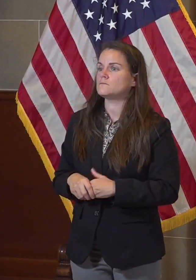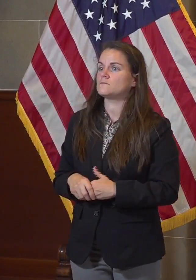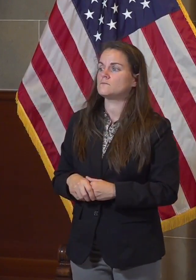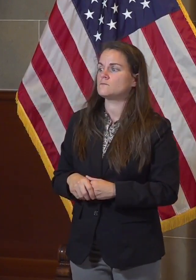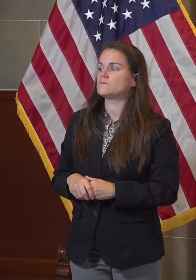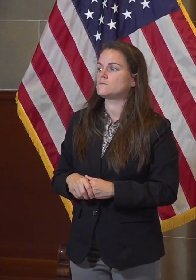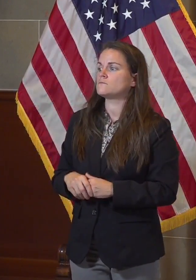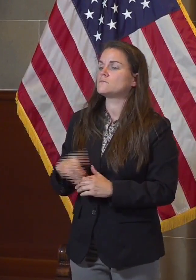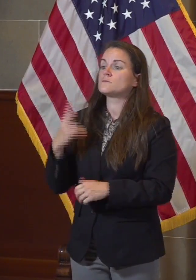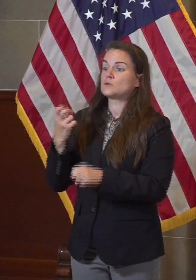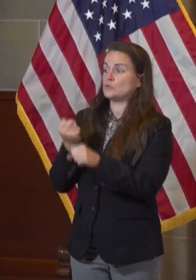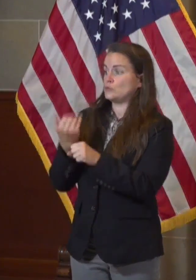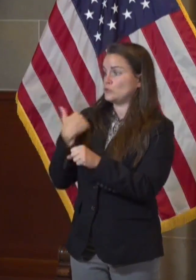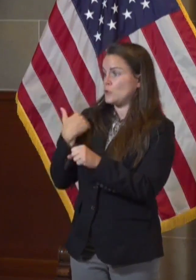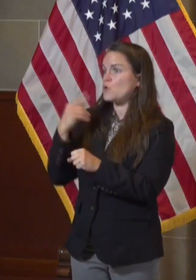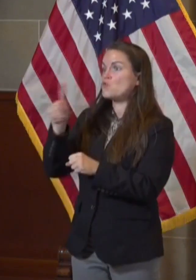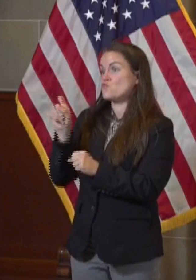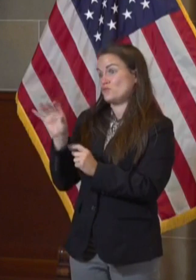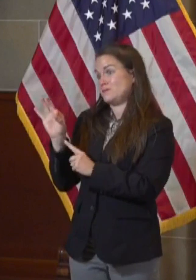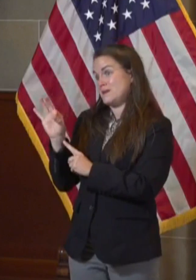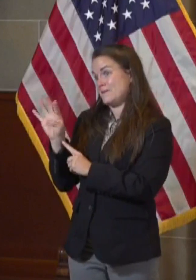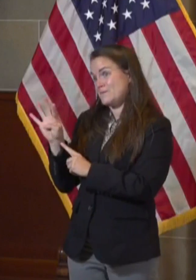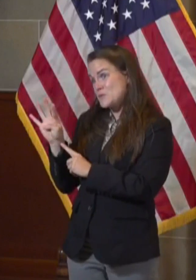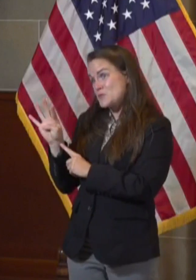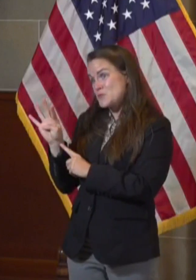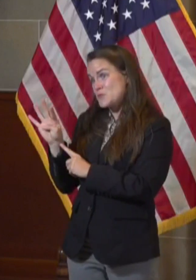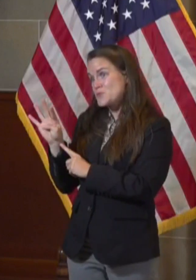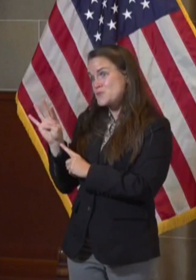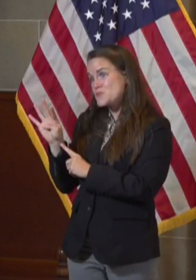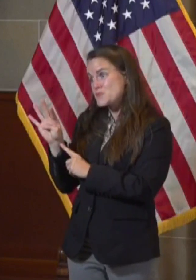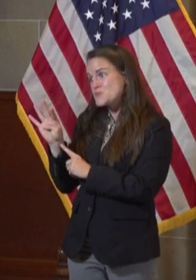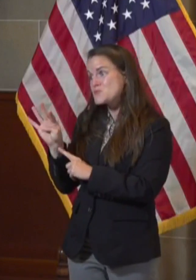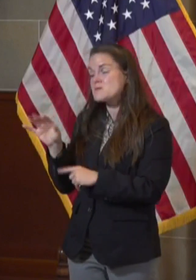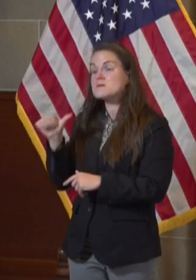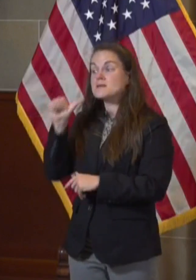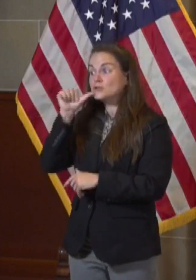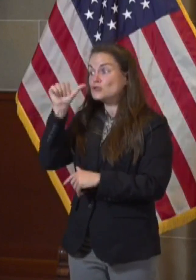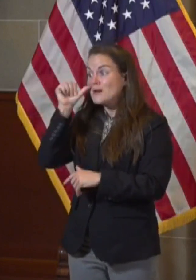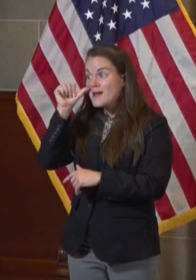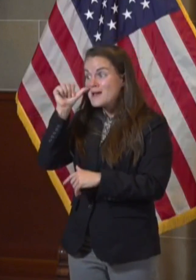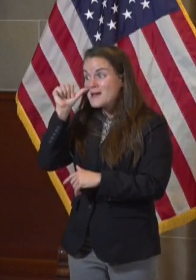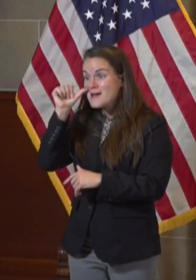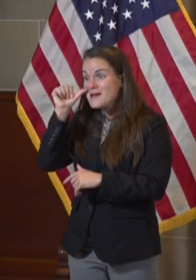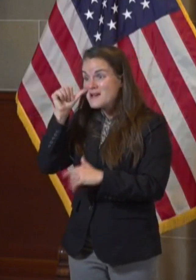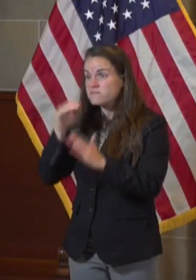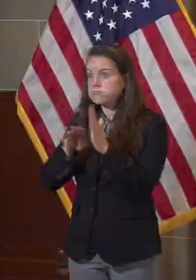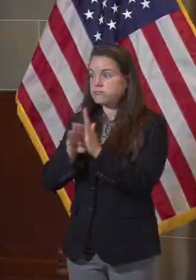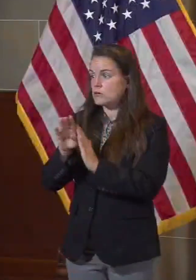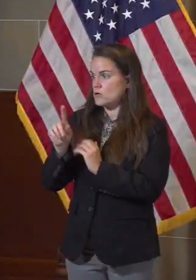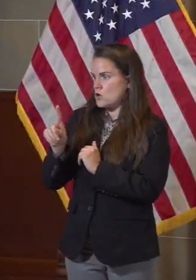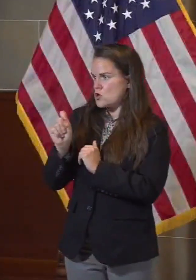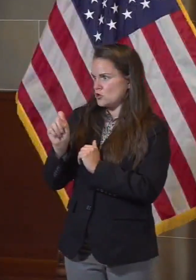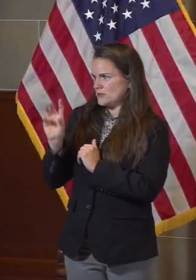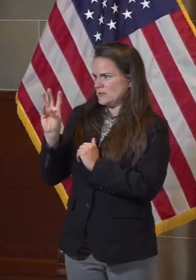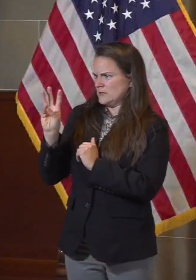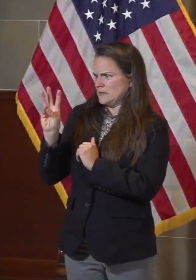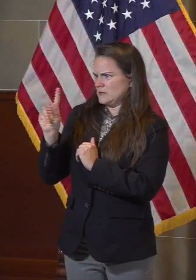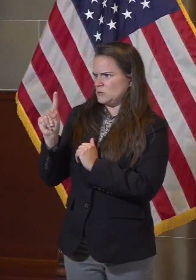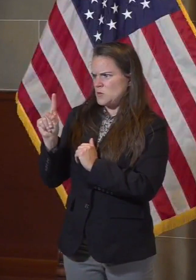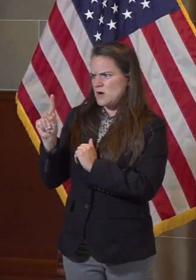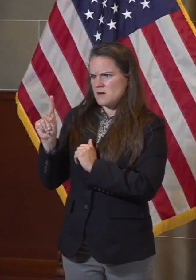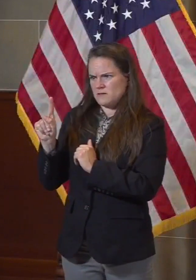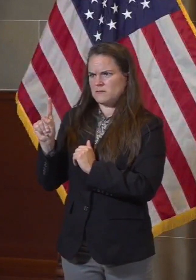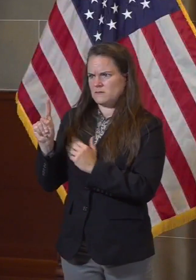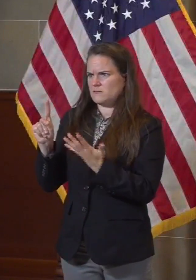194. And as of yesterday, they have already had 161 homicides in the city so far this